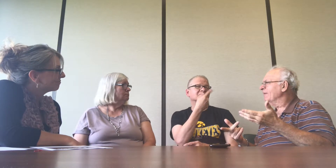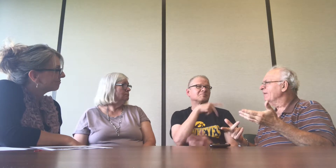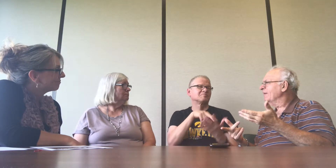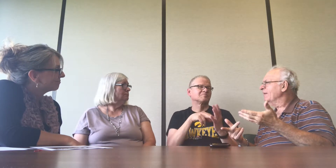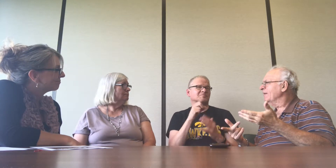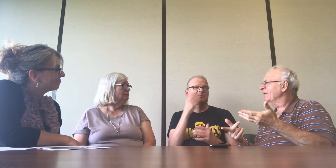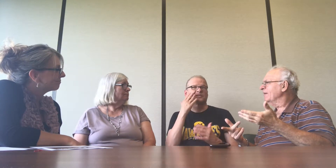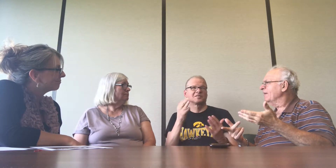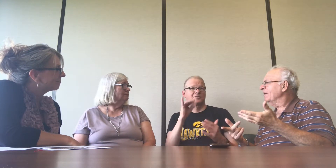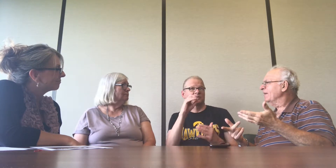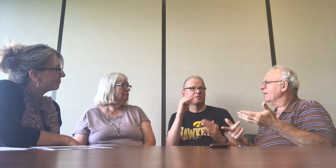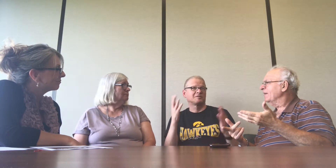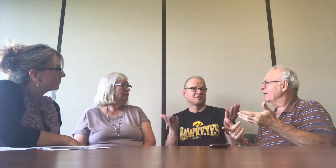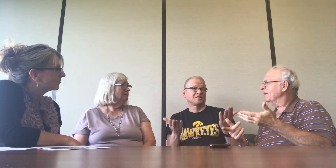the victim's parents.